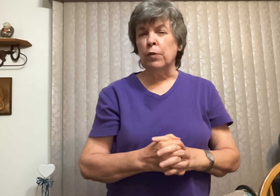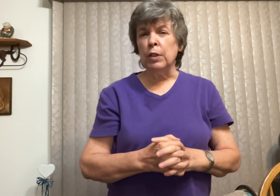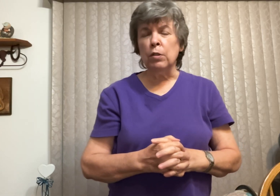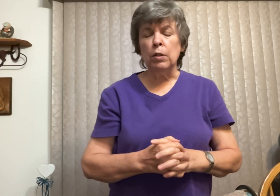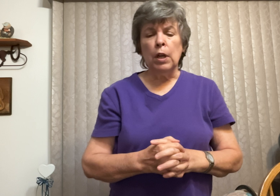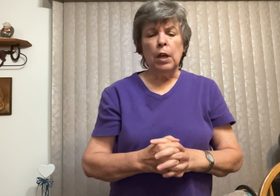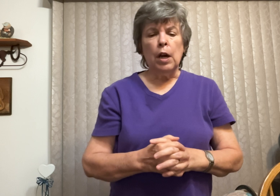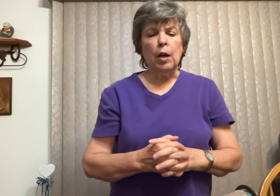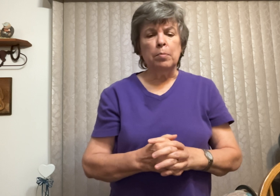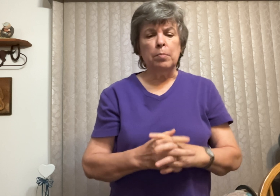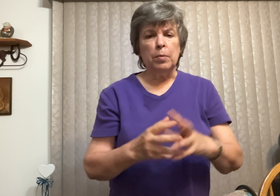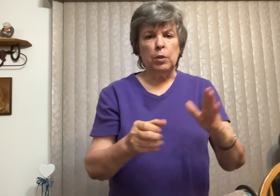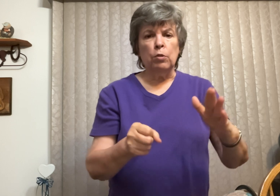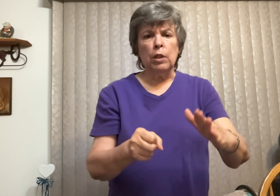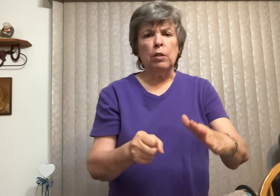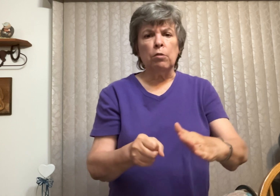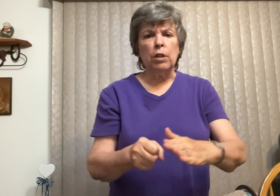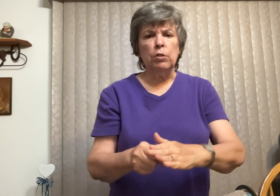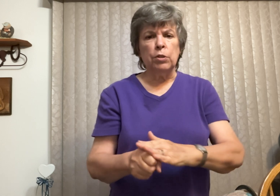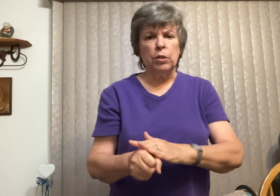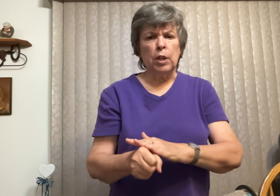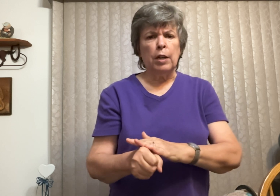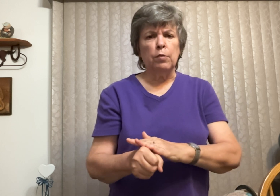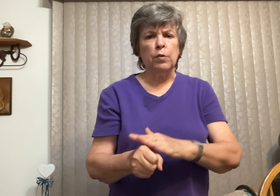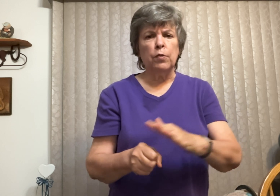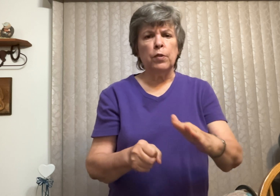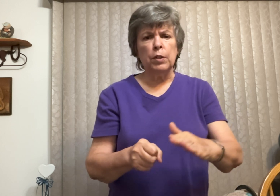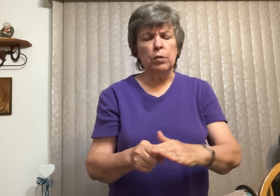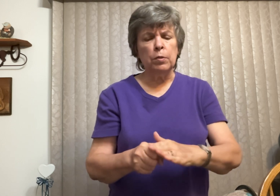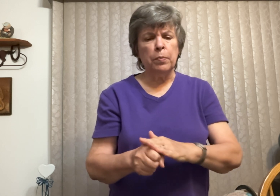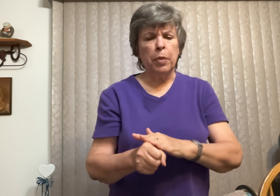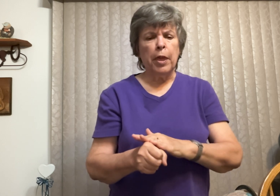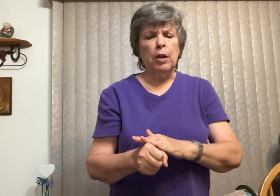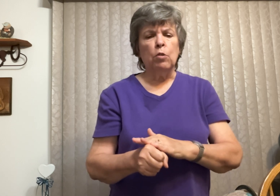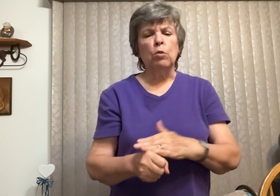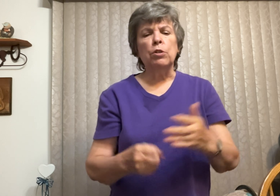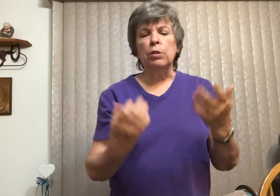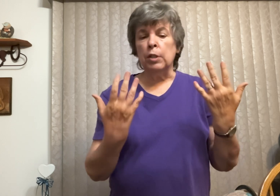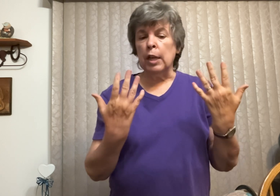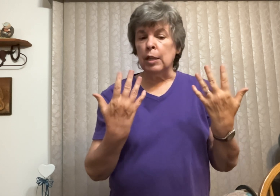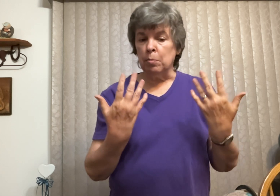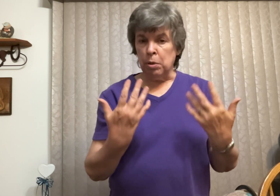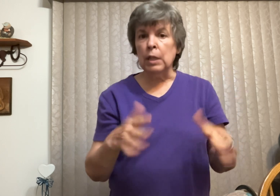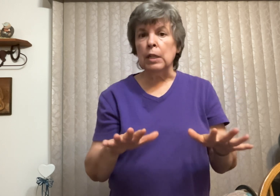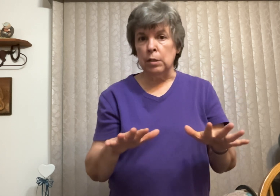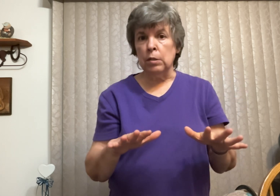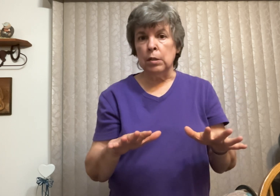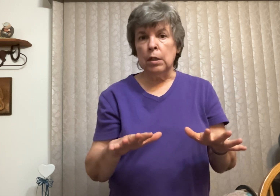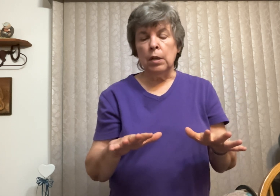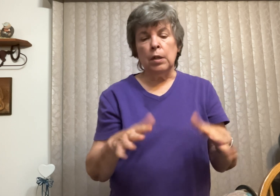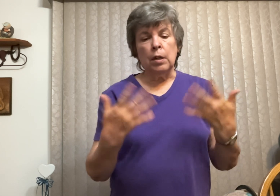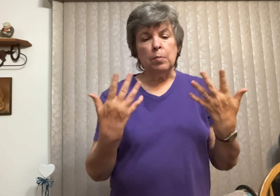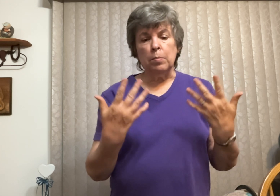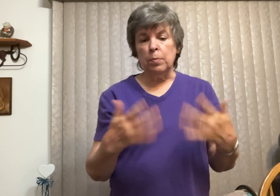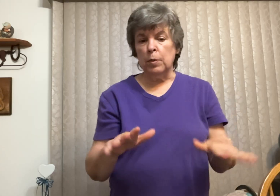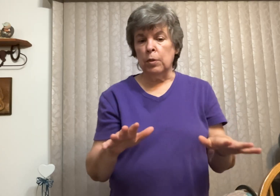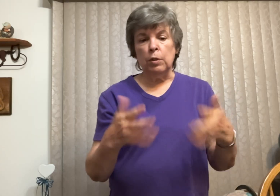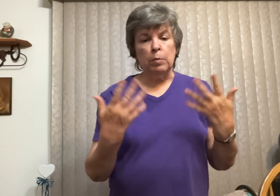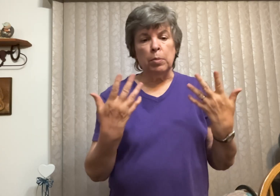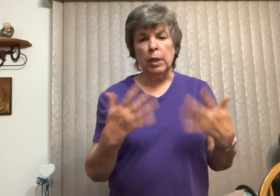fulfill, you can literally use the sign for fill, or you could say complete. You completed